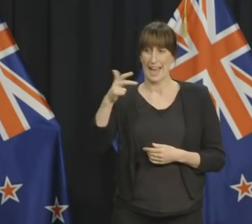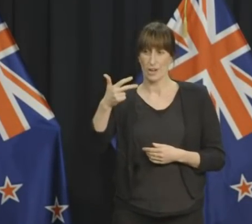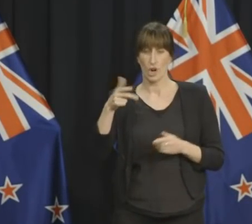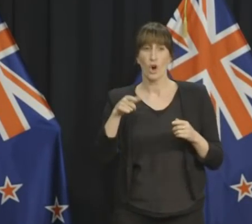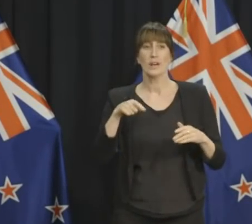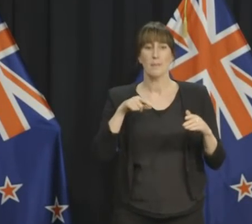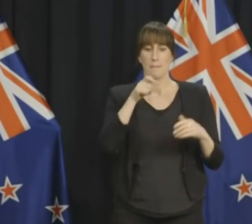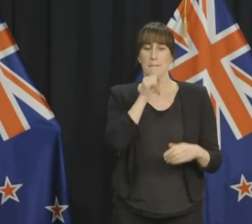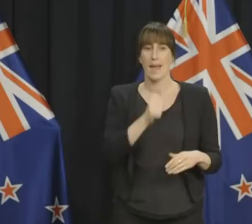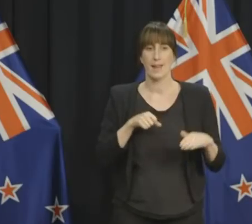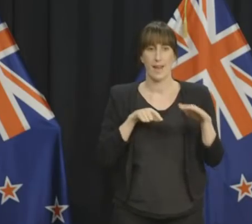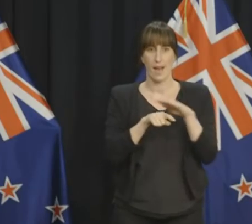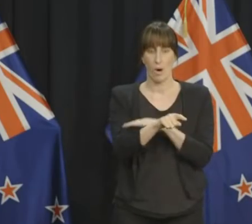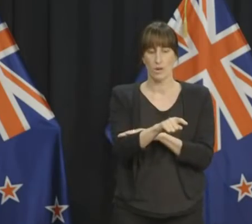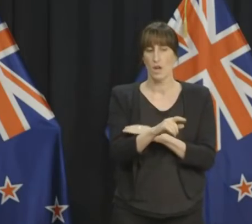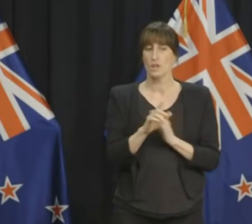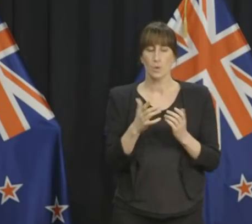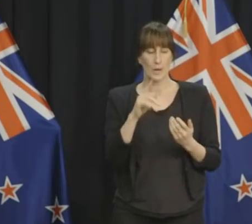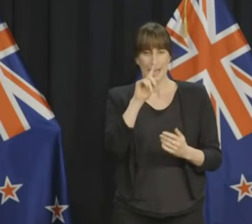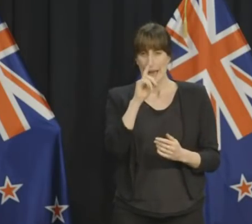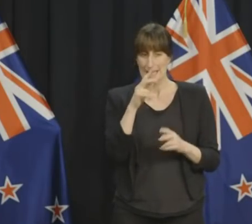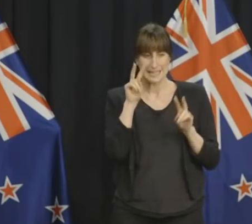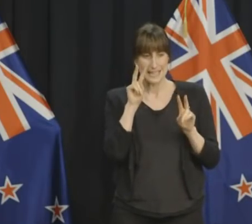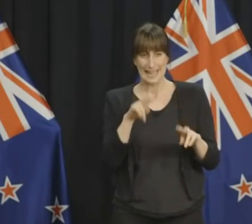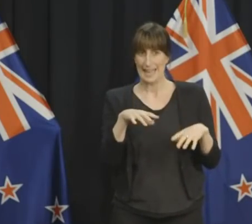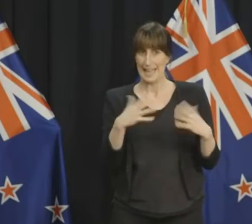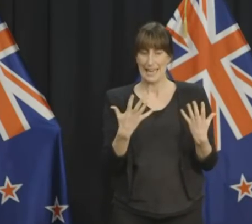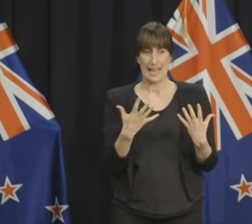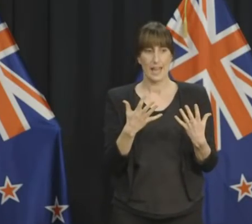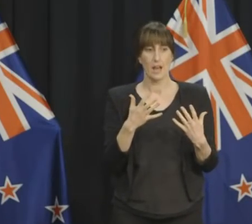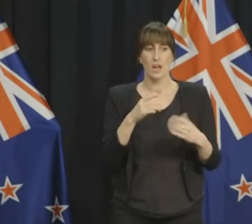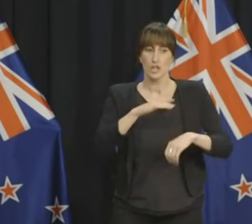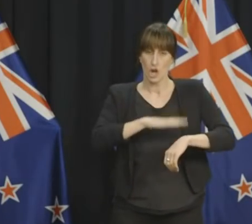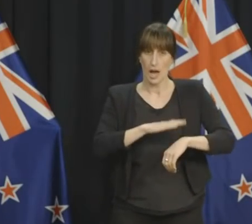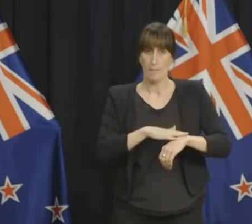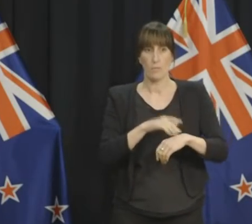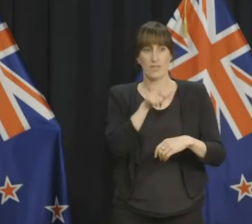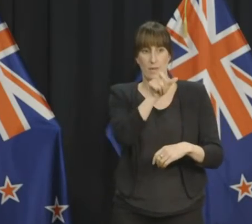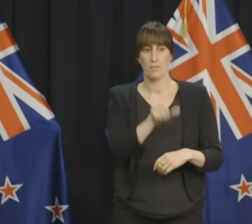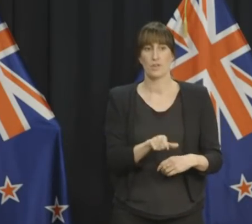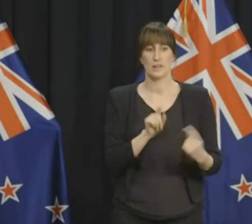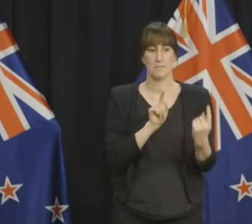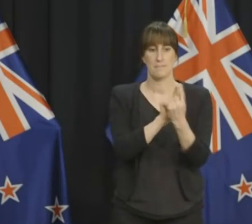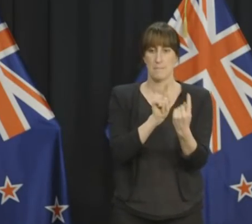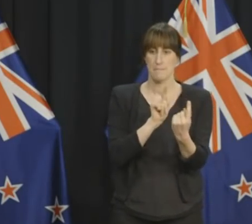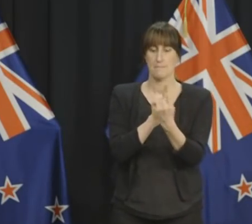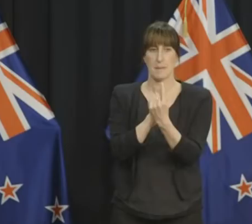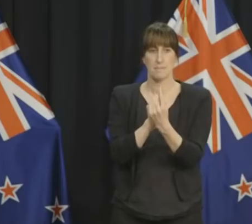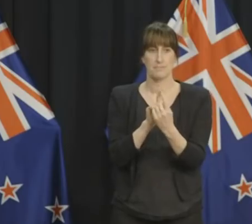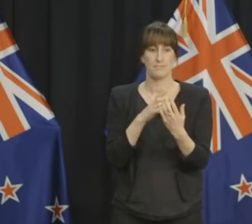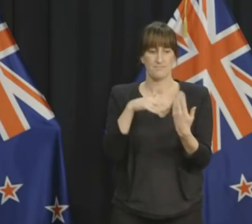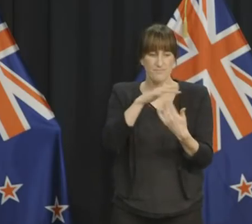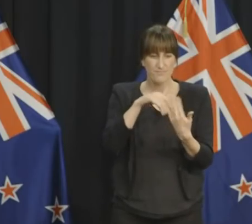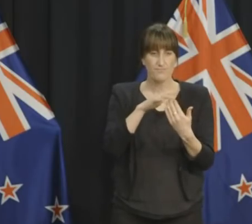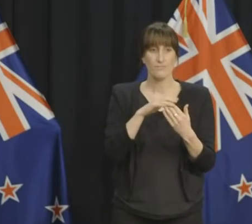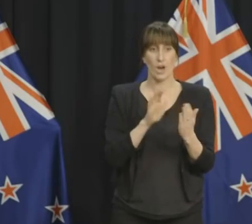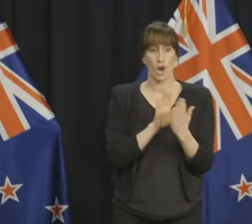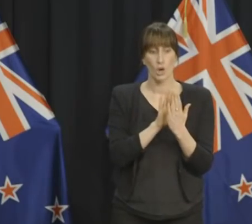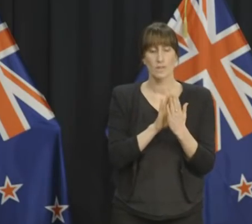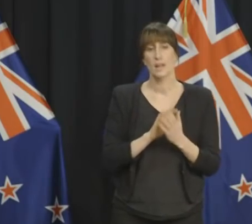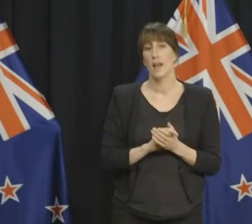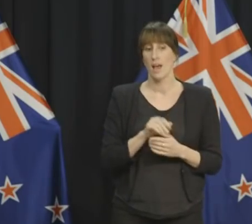that we have been able to identify. During the time that they were away from the facility, the person wore a mask,